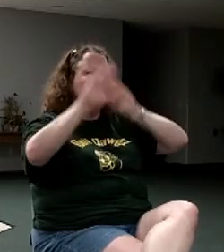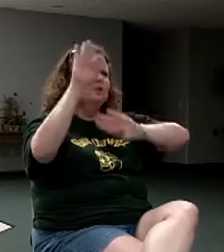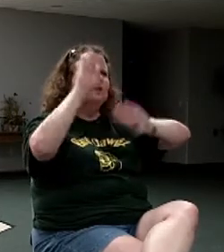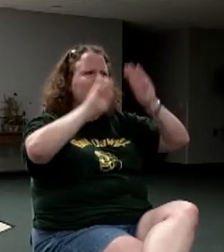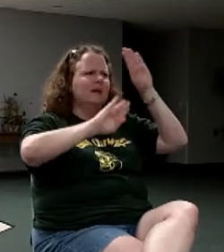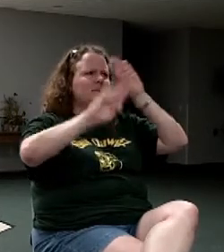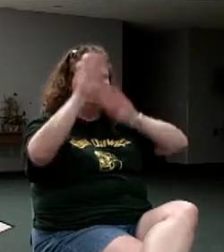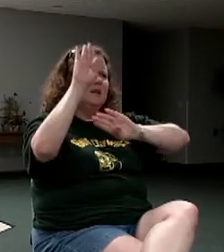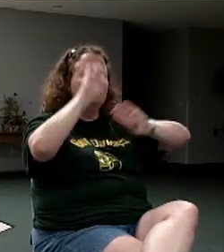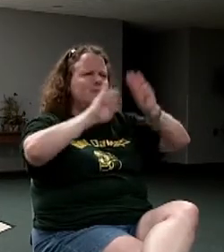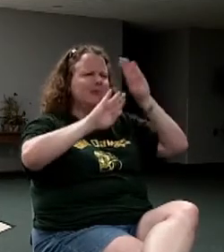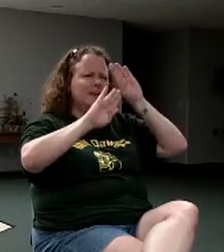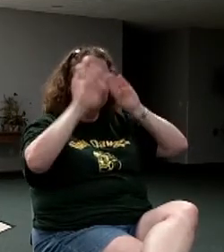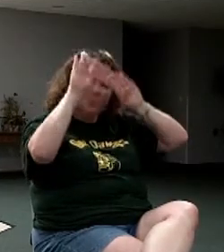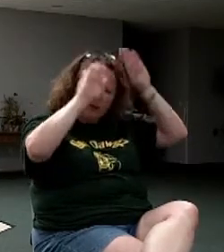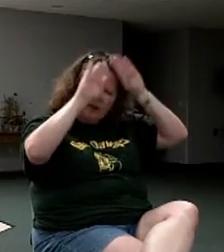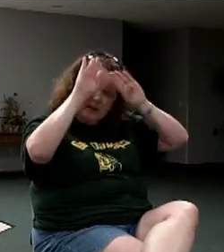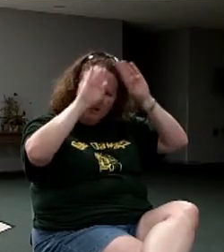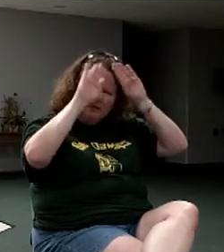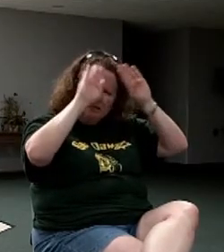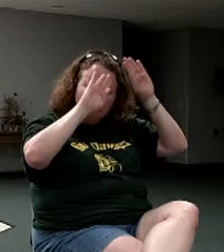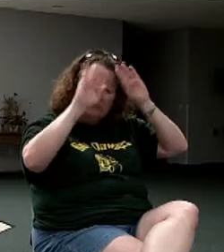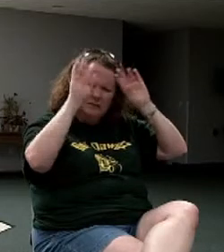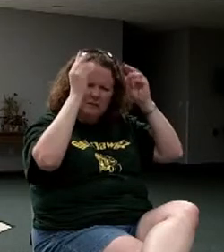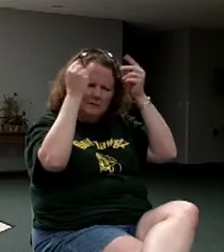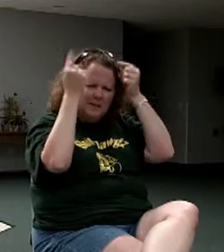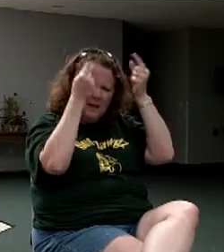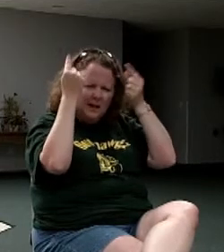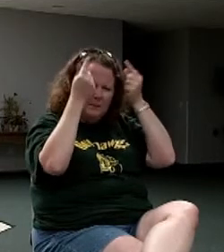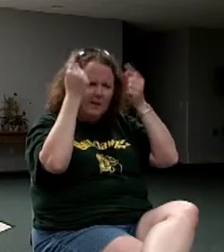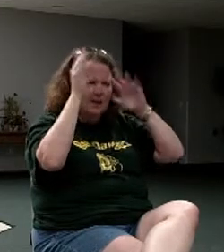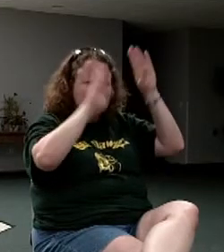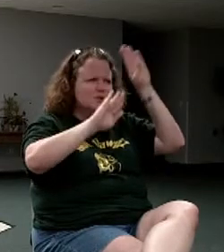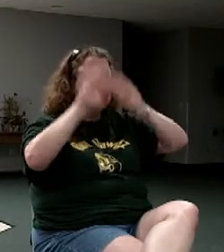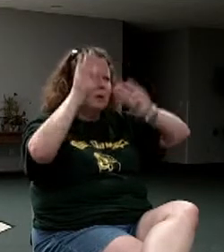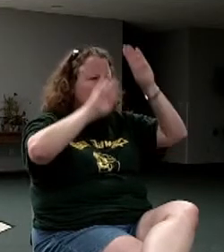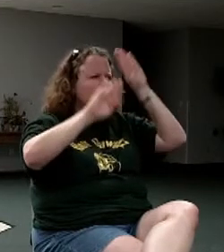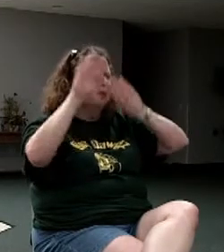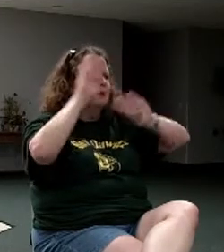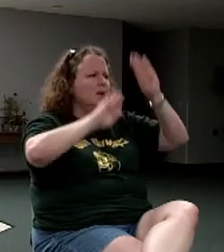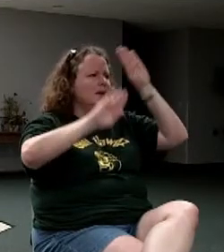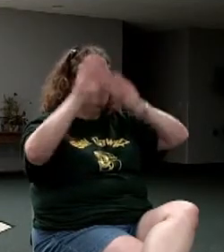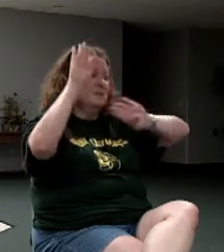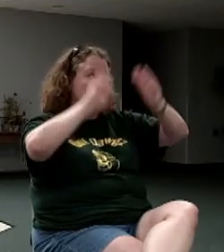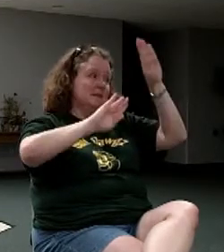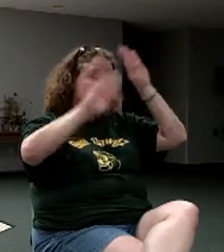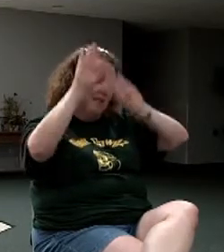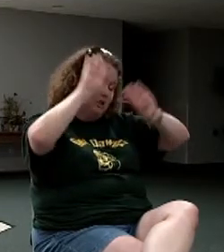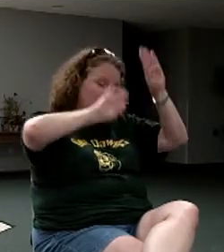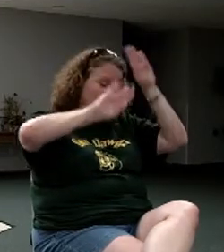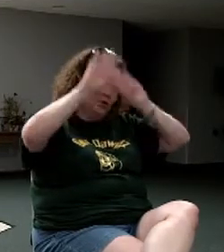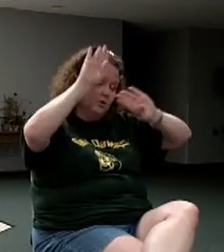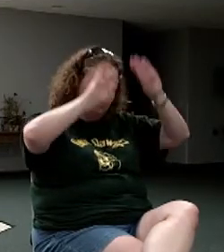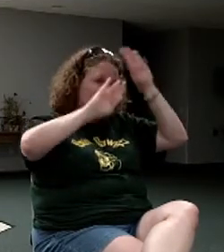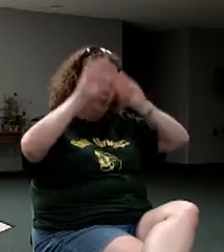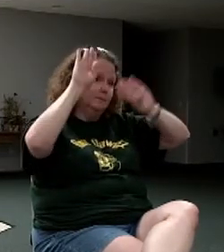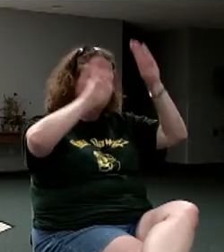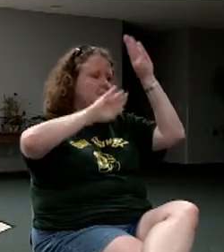Trouble can be the same as worrying. Be thinking about things. Trouble can be the same as detention if you're in school.